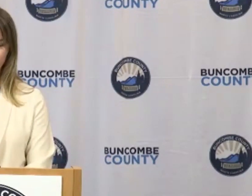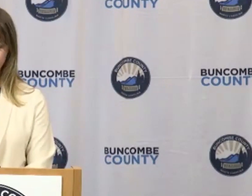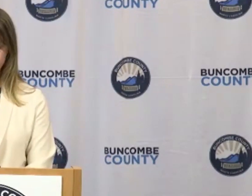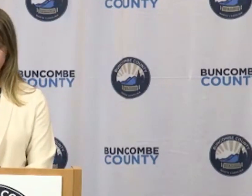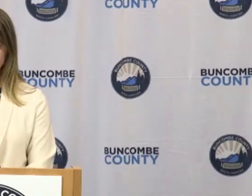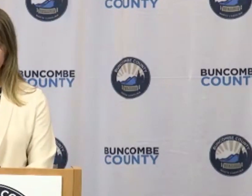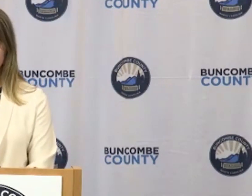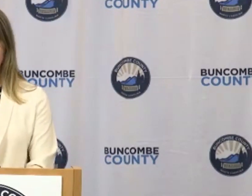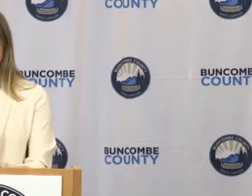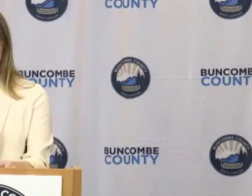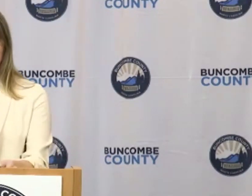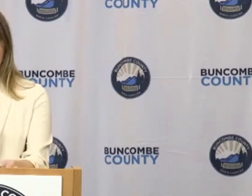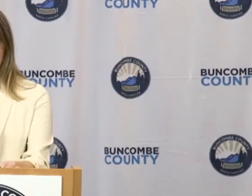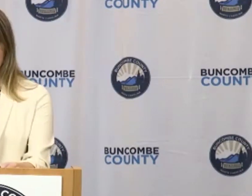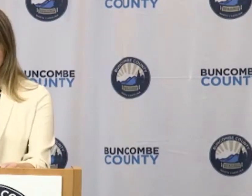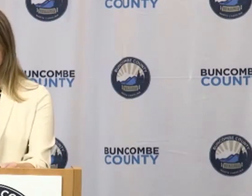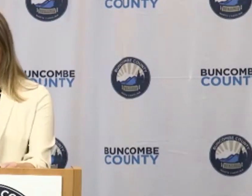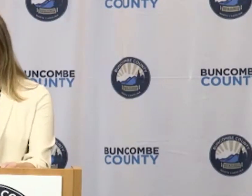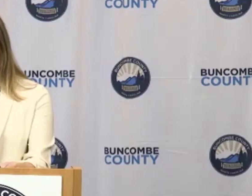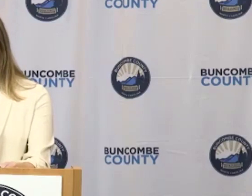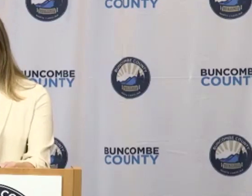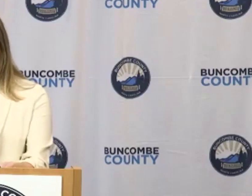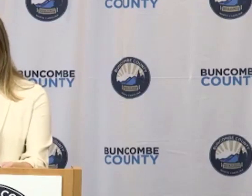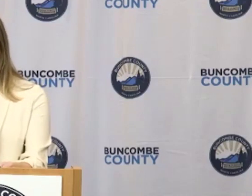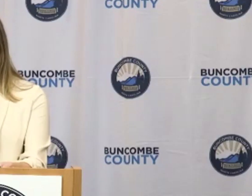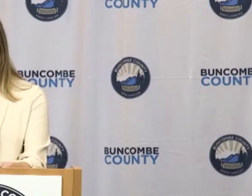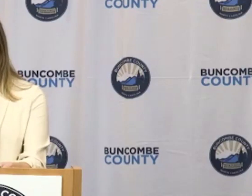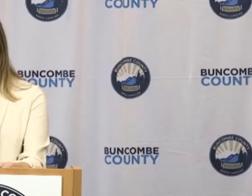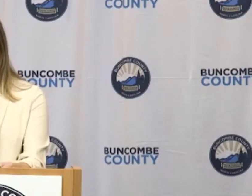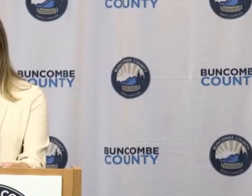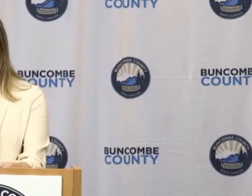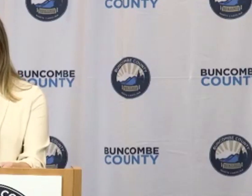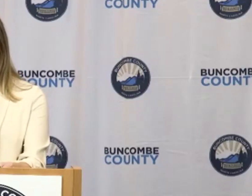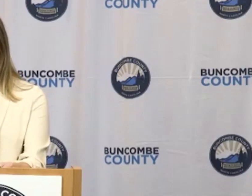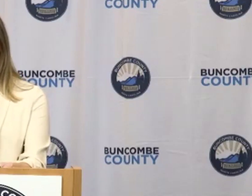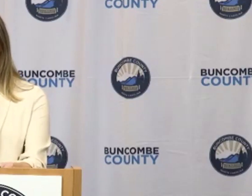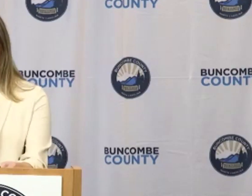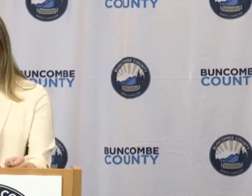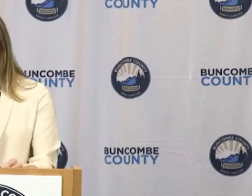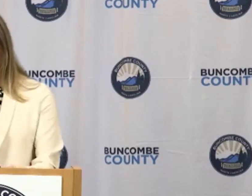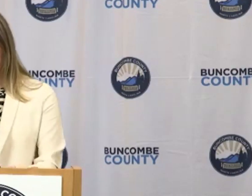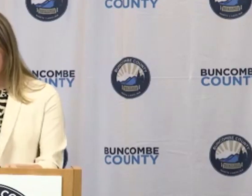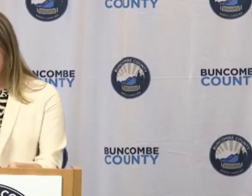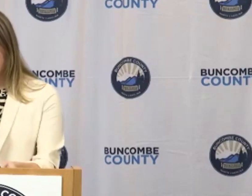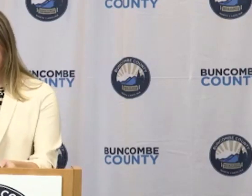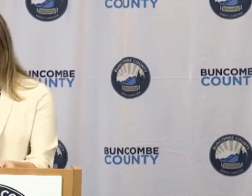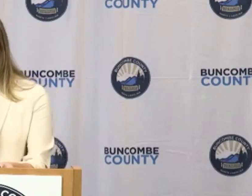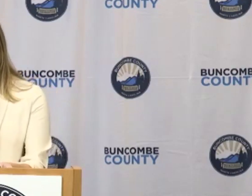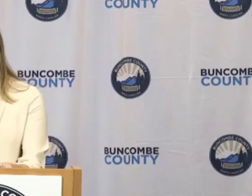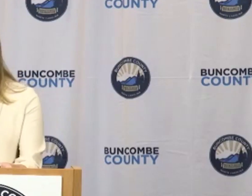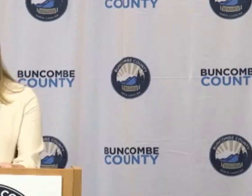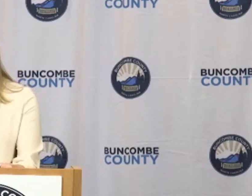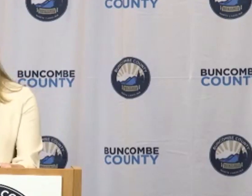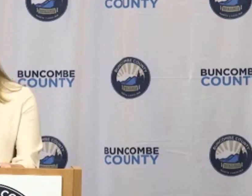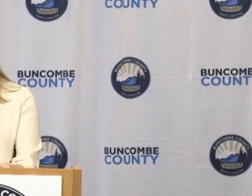more. Some of the common questions, and we're going to hit some of the common questions real quick. I enrolled weeks ago and I have